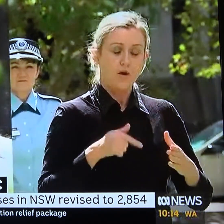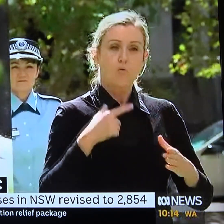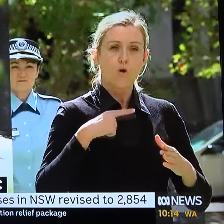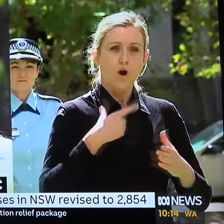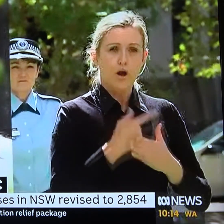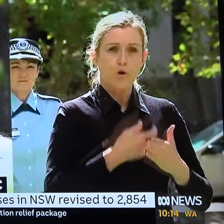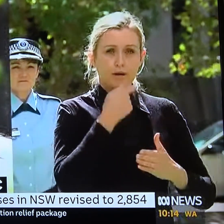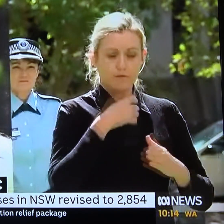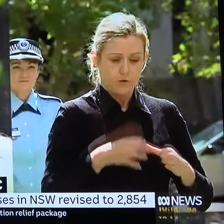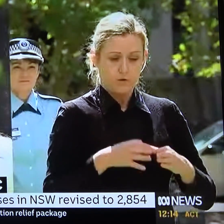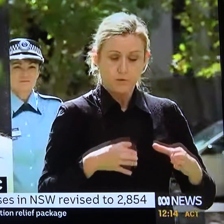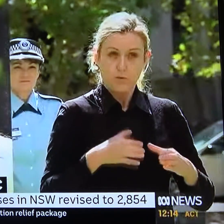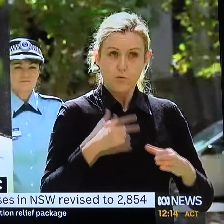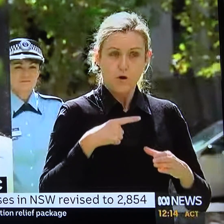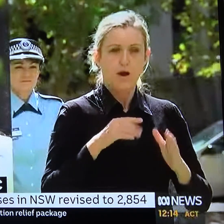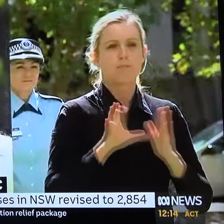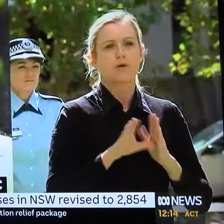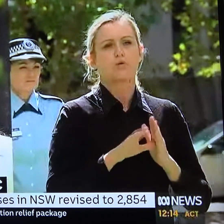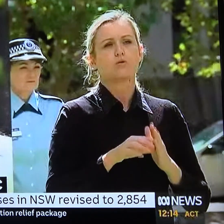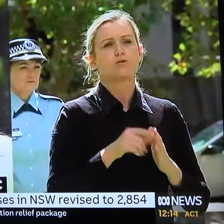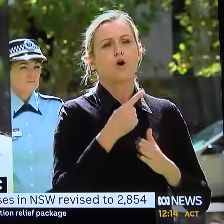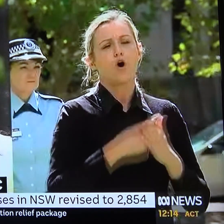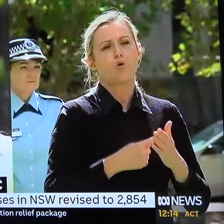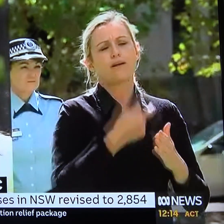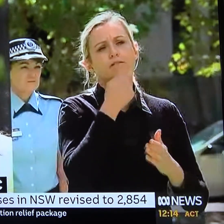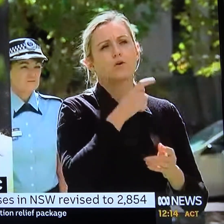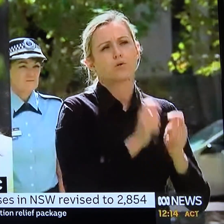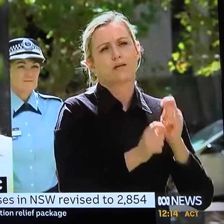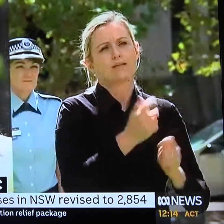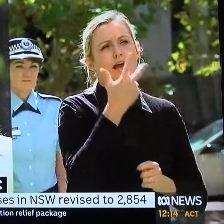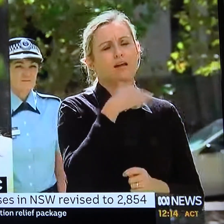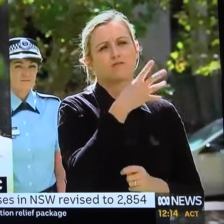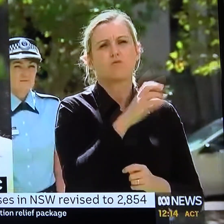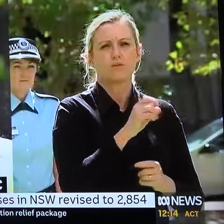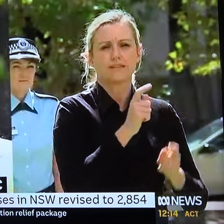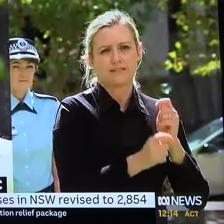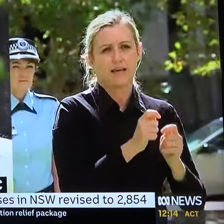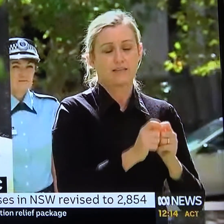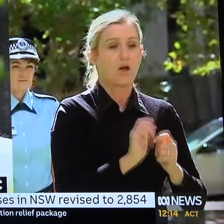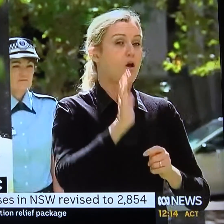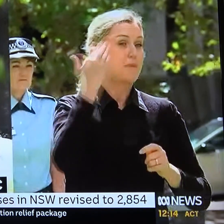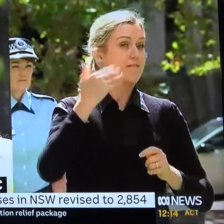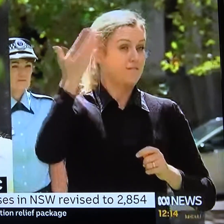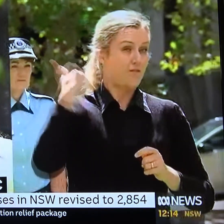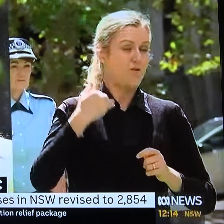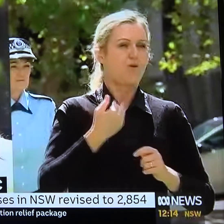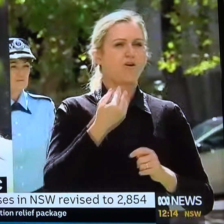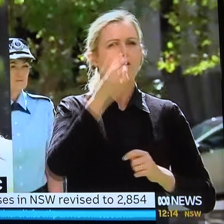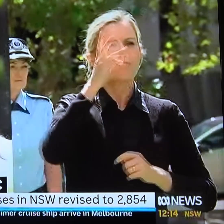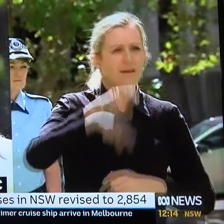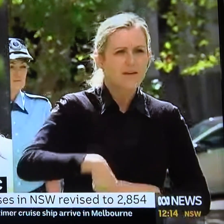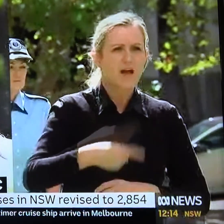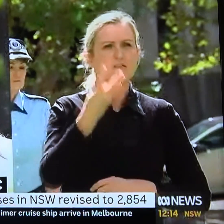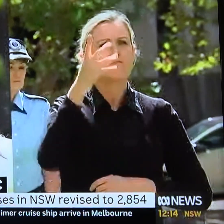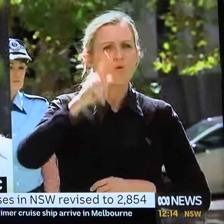to 4,000 every day this week. And that's reflective of the Easter holiday. While some